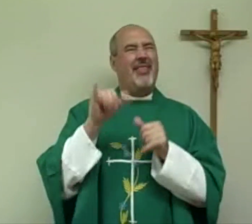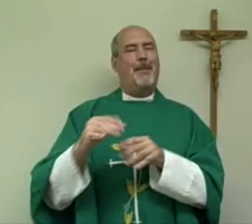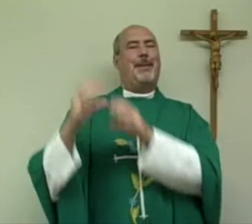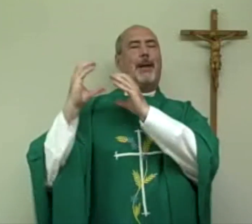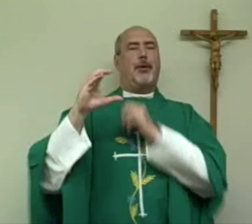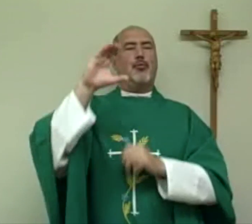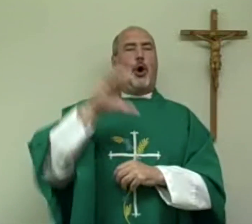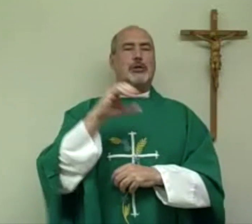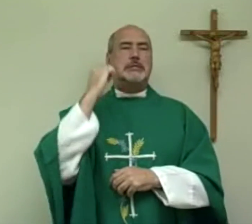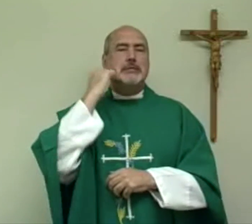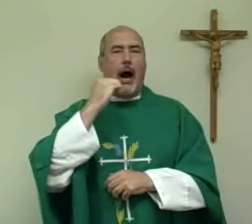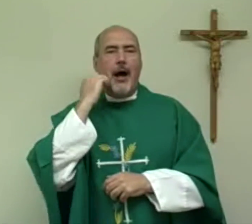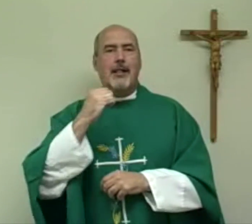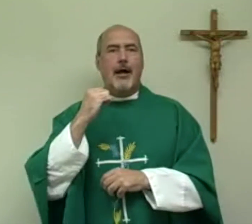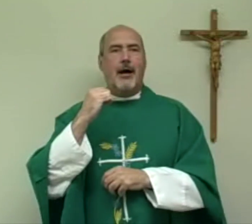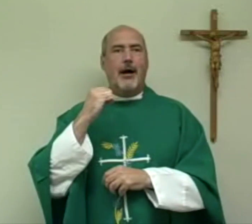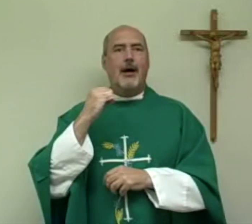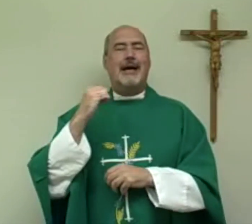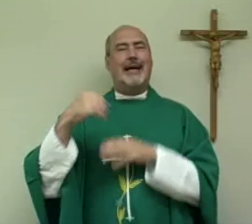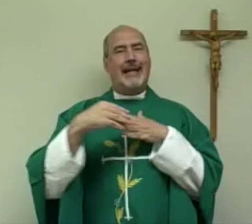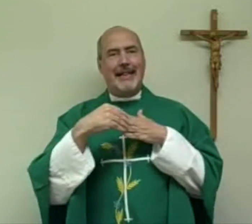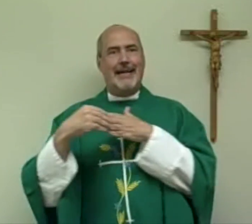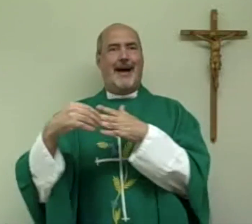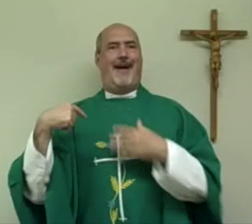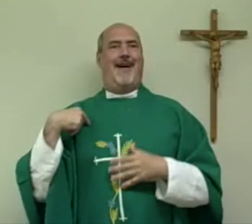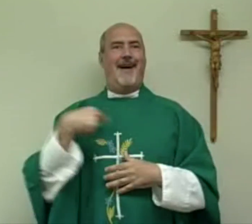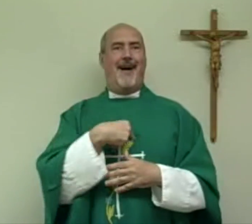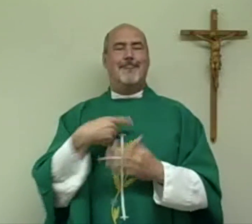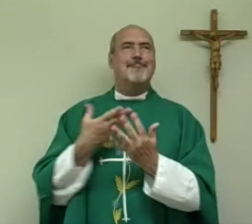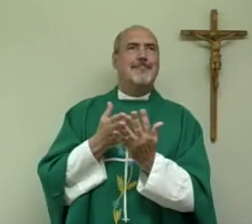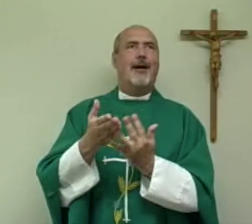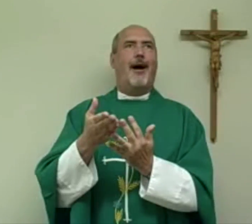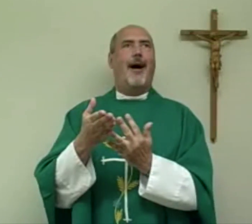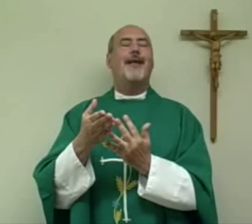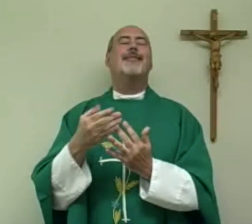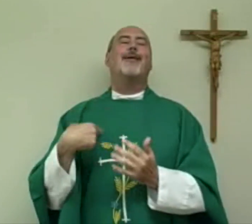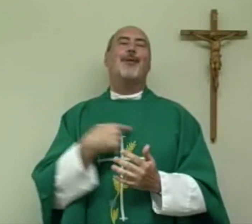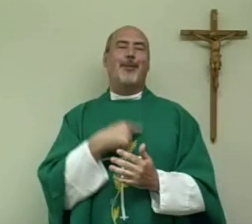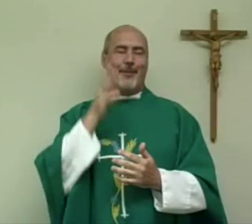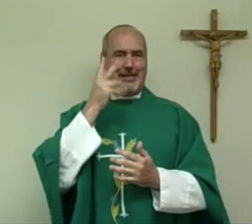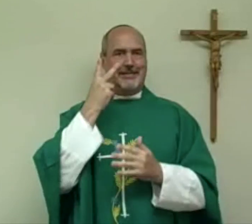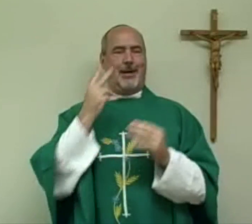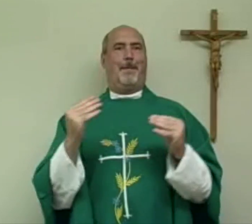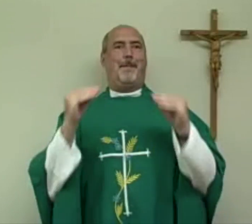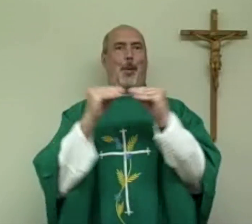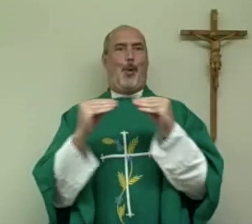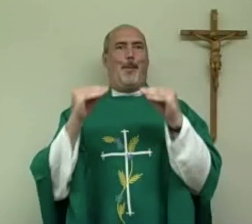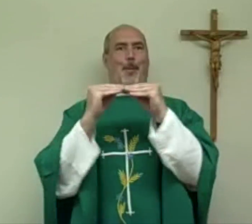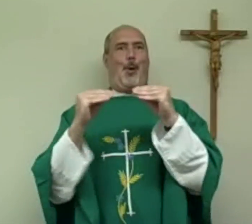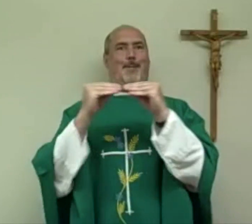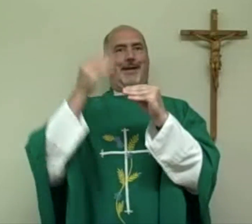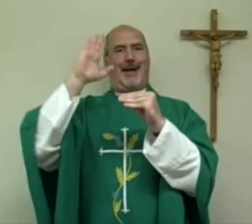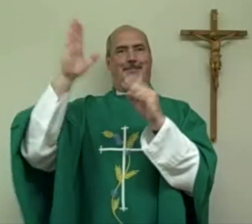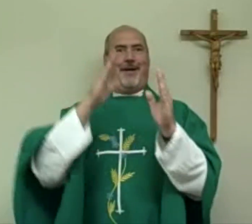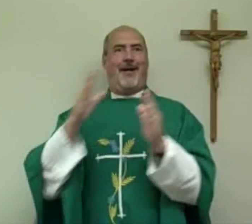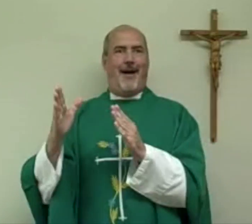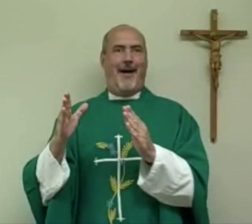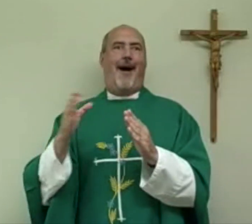And sometimes we may have to bear our cross or go through some challenges or suffer, but it's getting through it that we